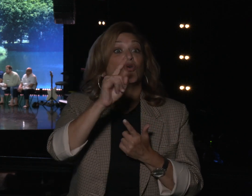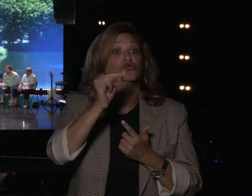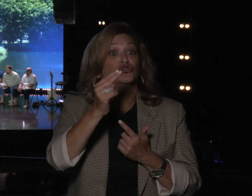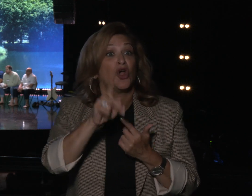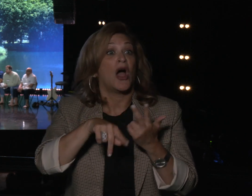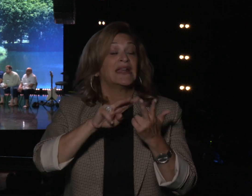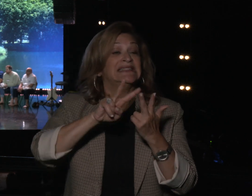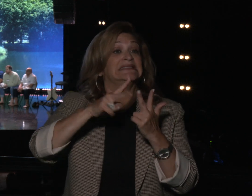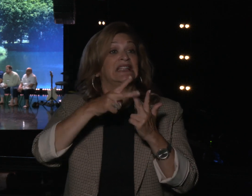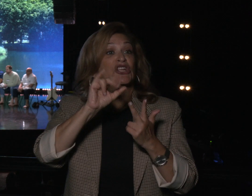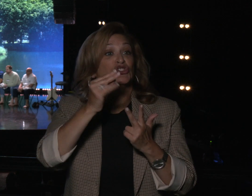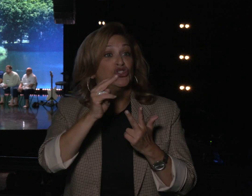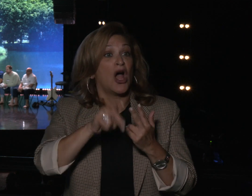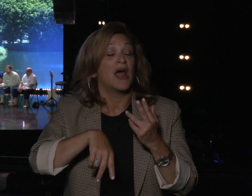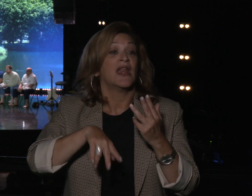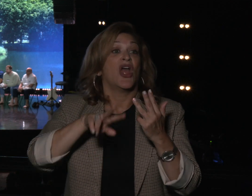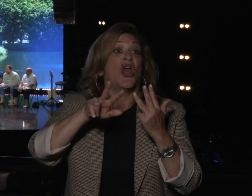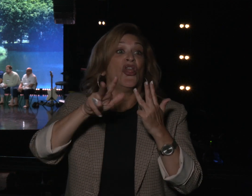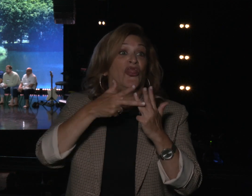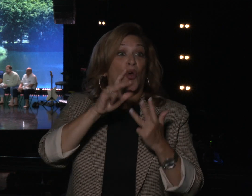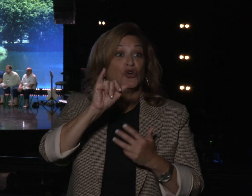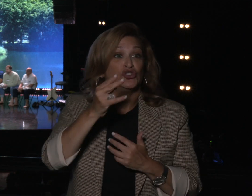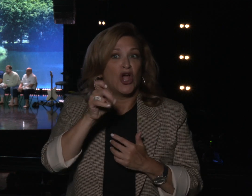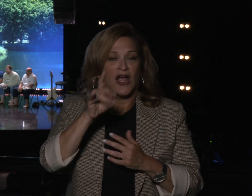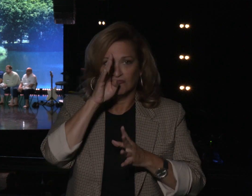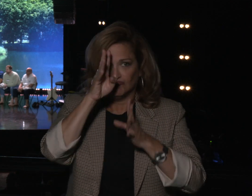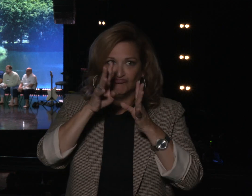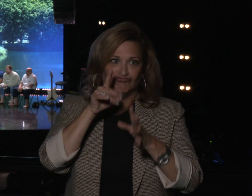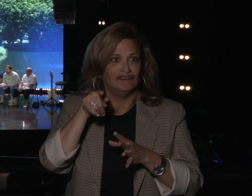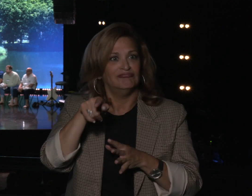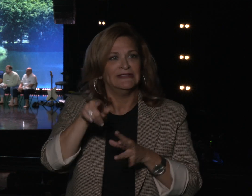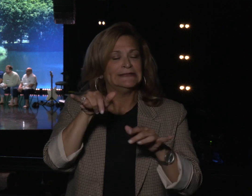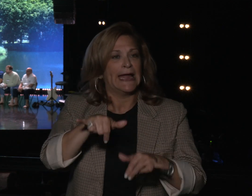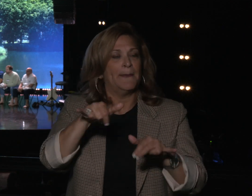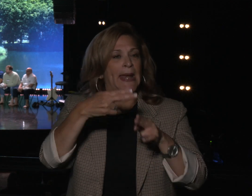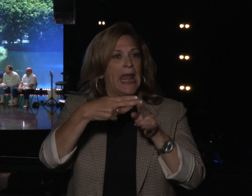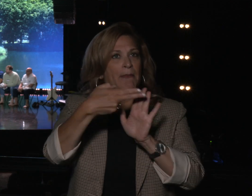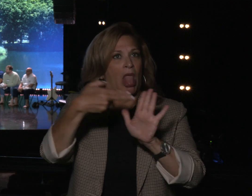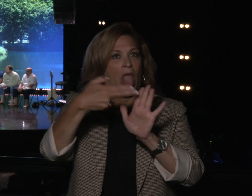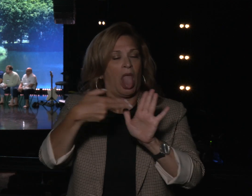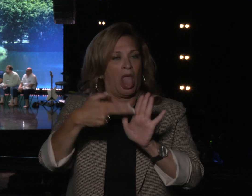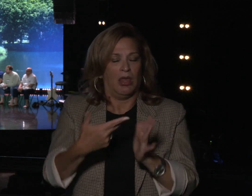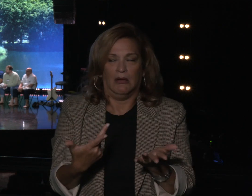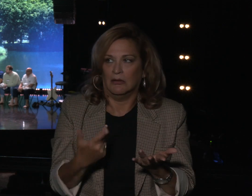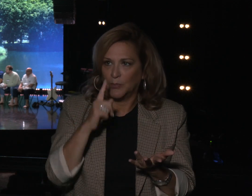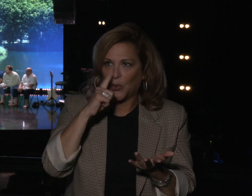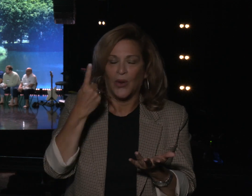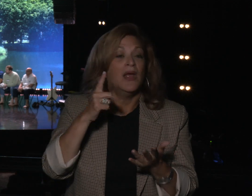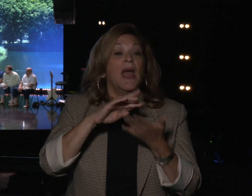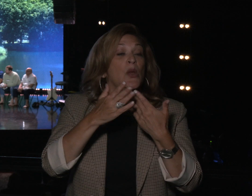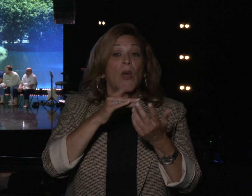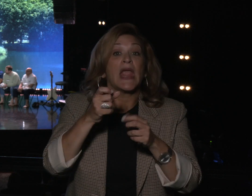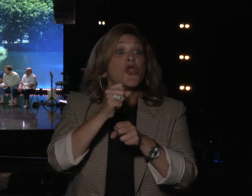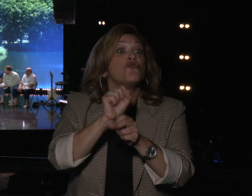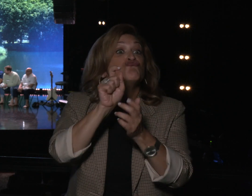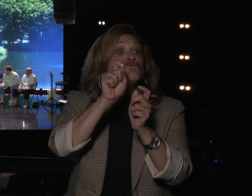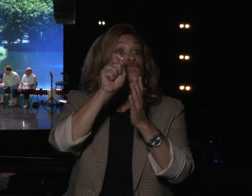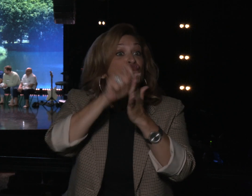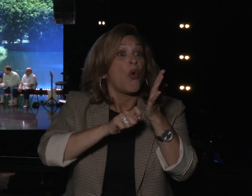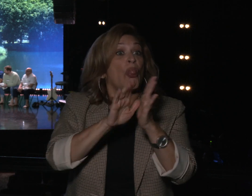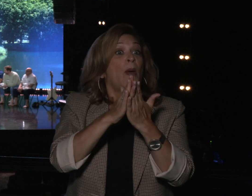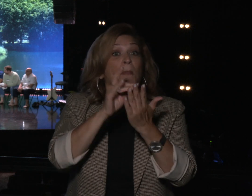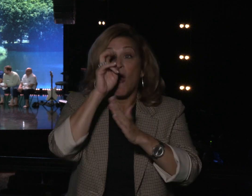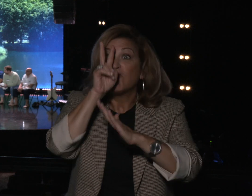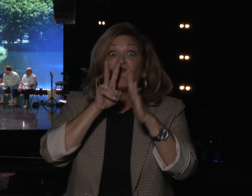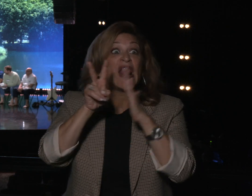wrote zero creativity in his titles. He also wrote the book of Revelation, and he writes about love,